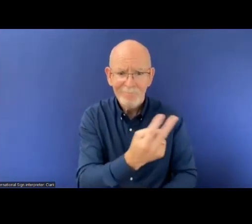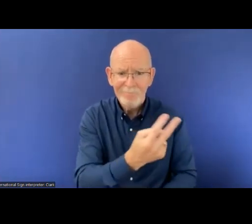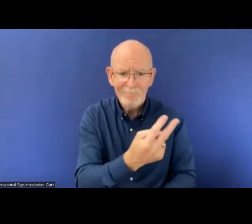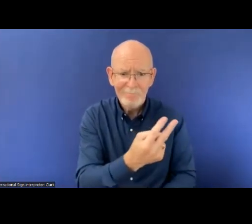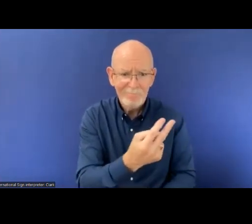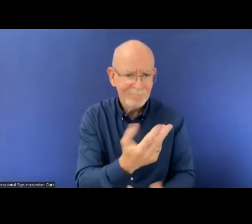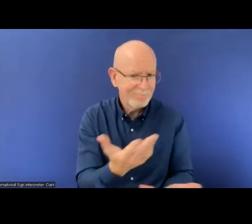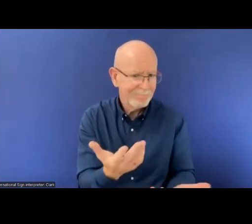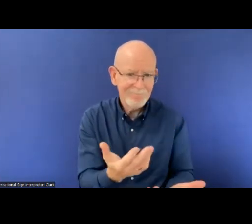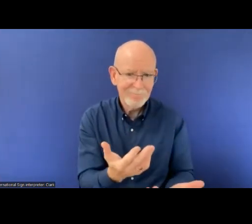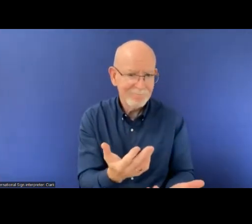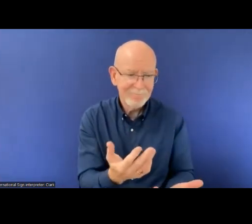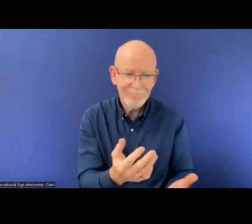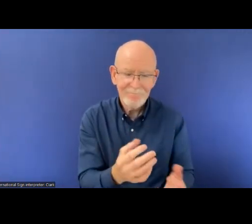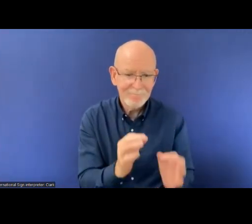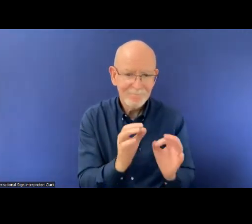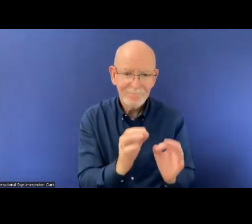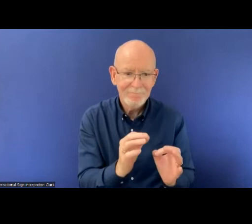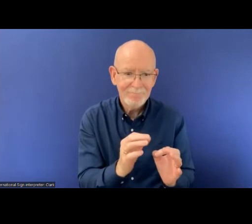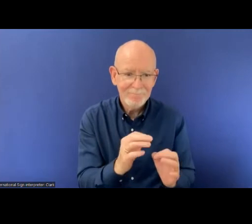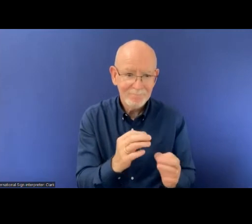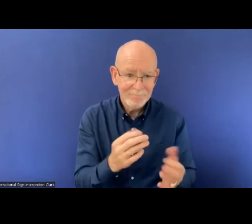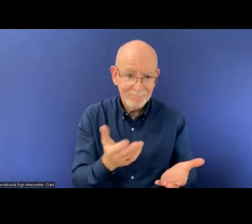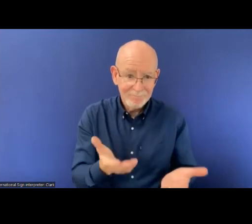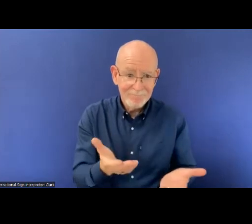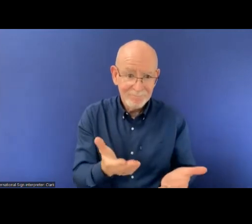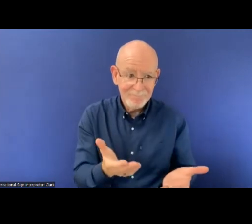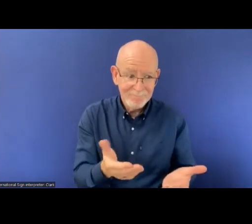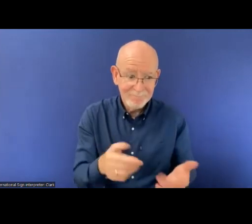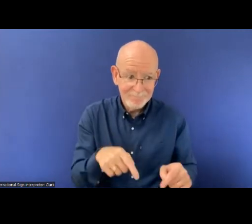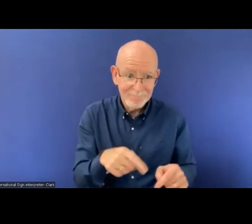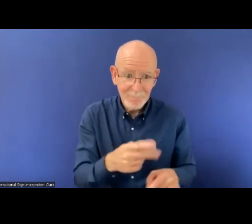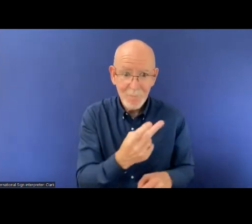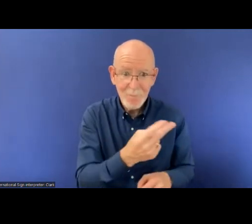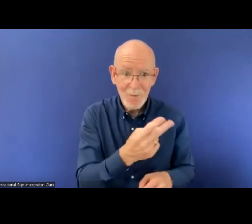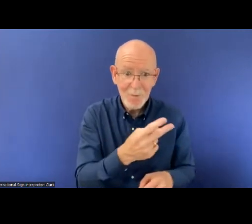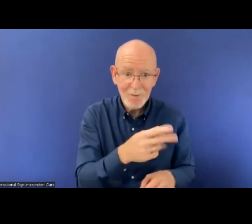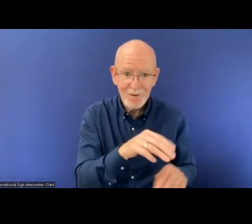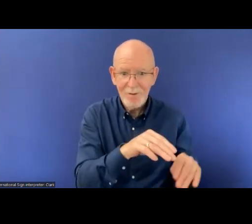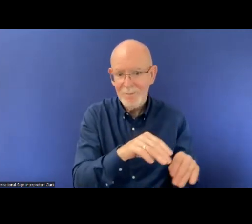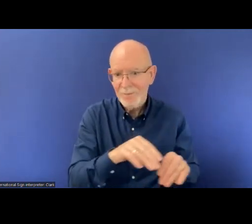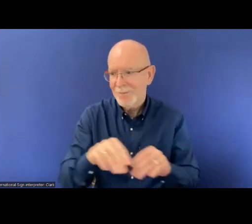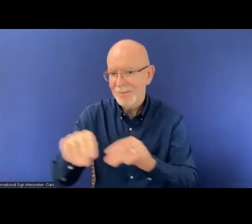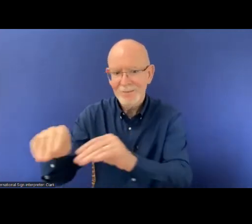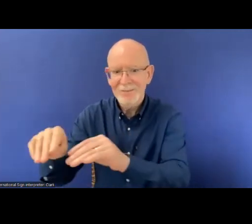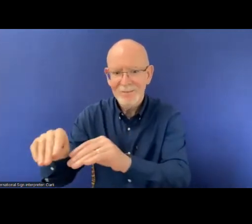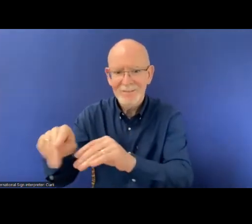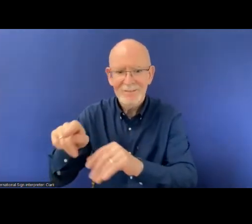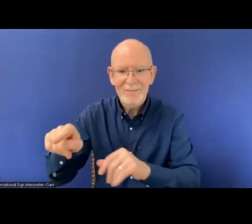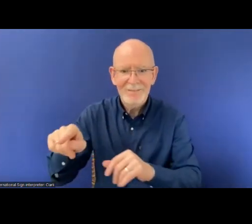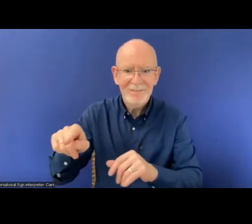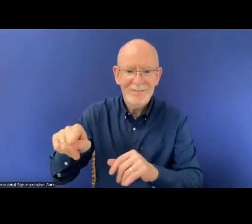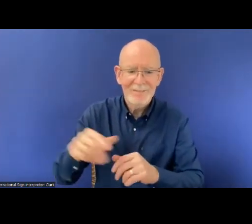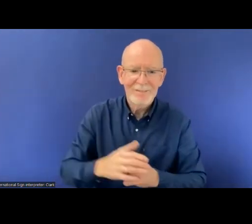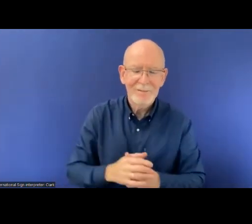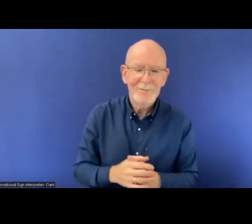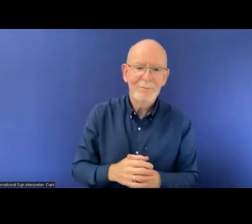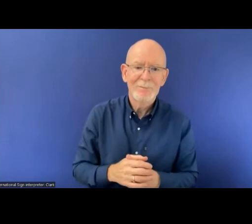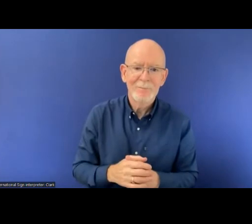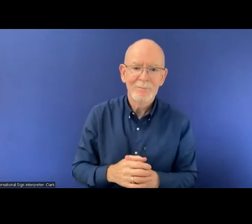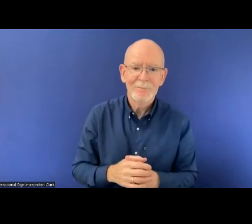very month, moved on to other assignments within their government and their